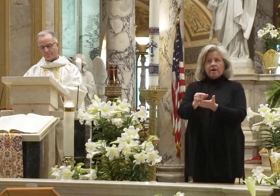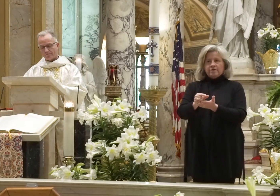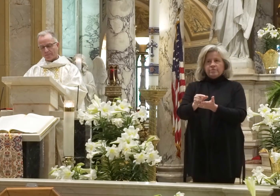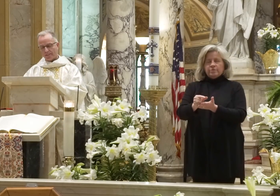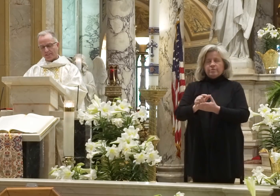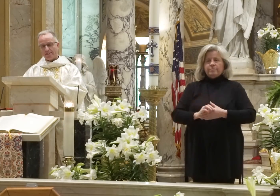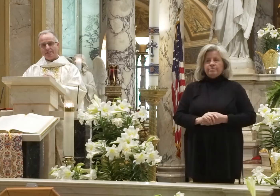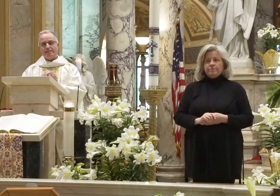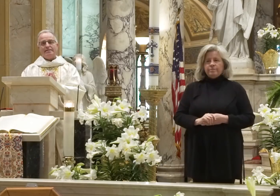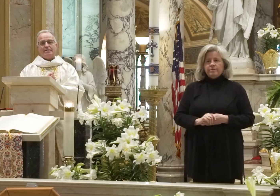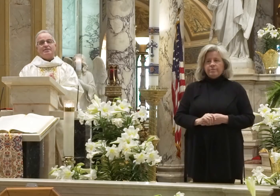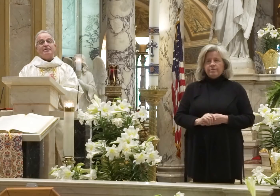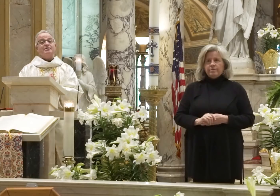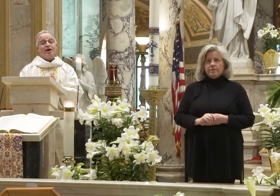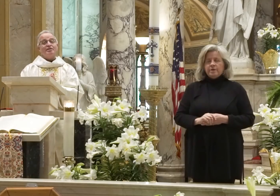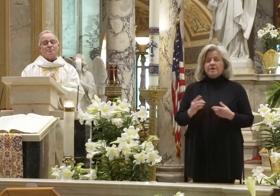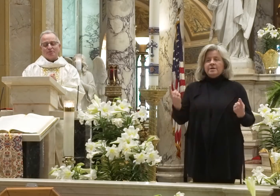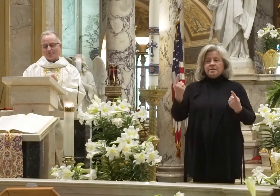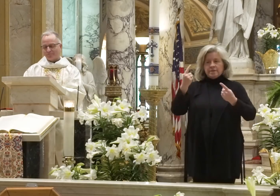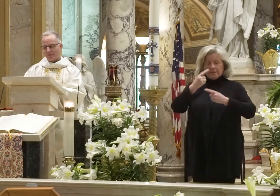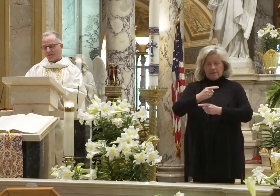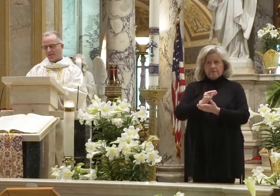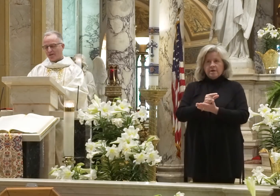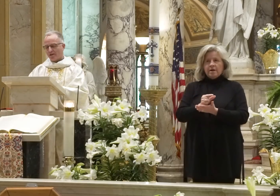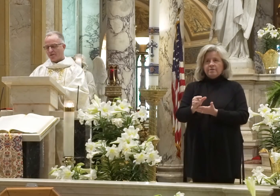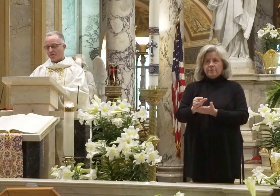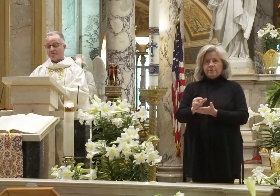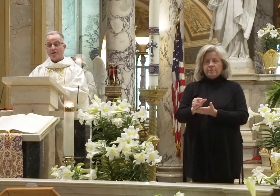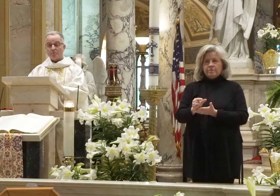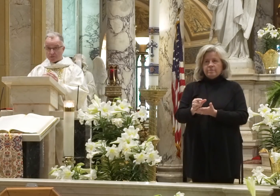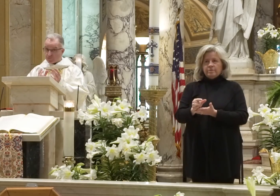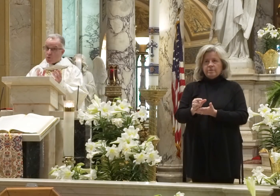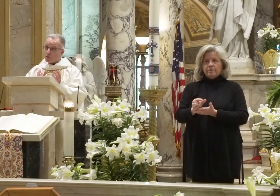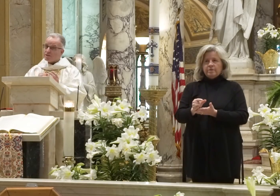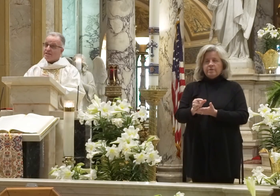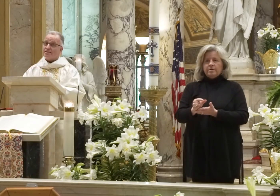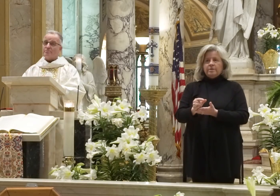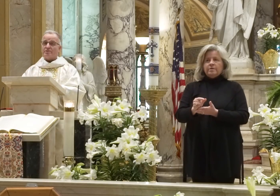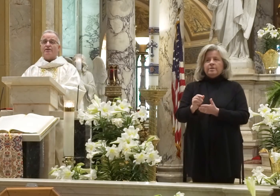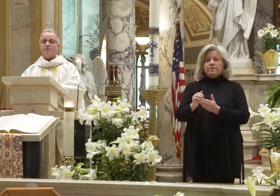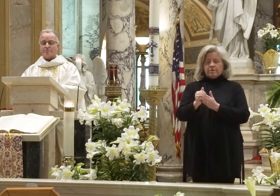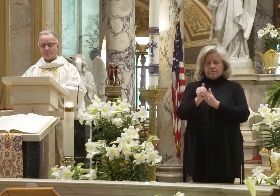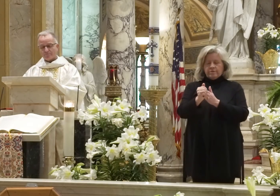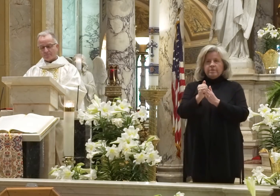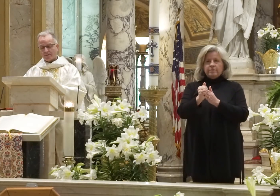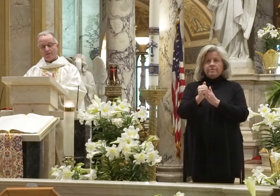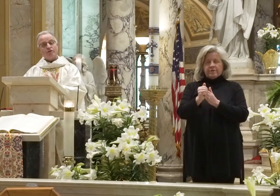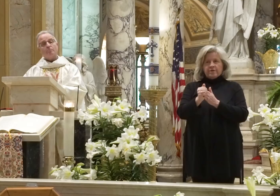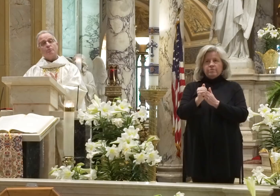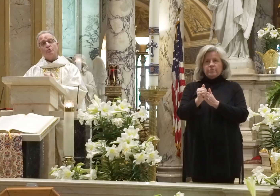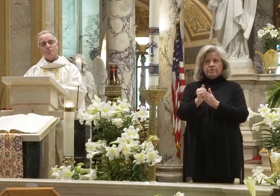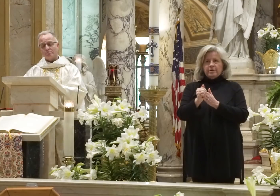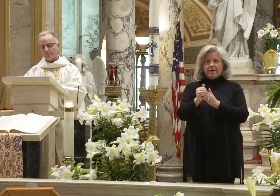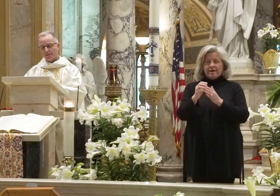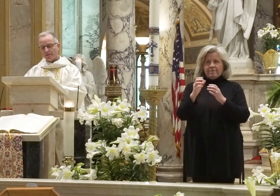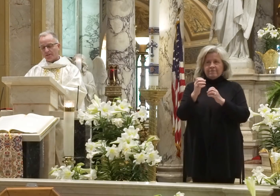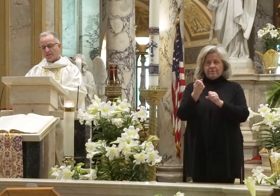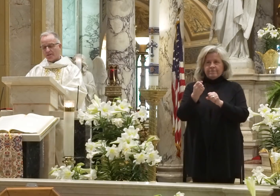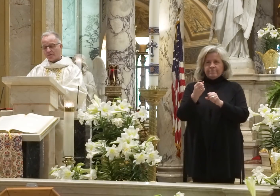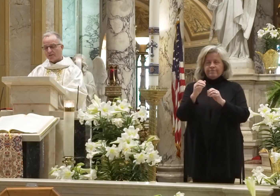proclaimed. In today's gospel, the disciples have quarantined themselves in the upper